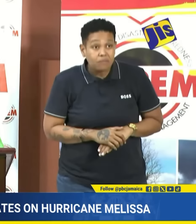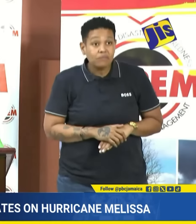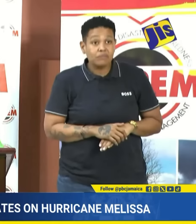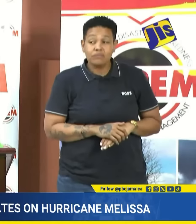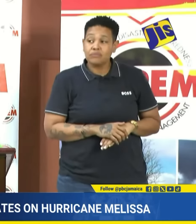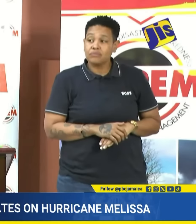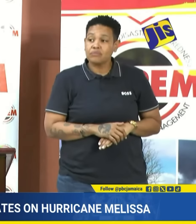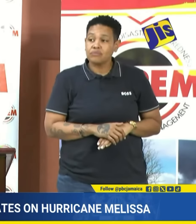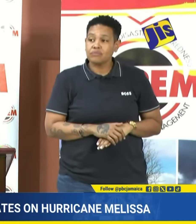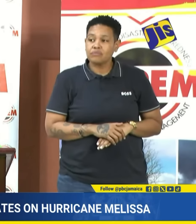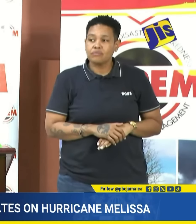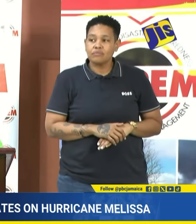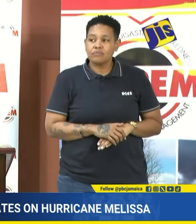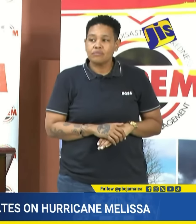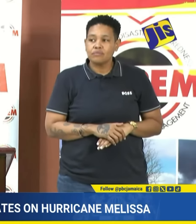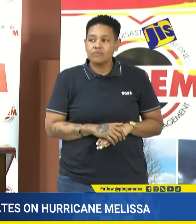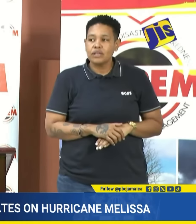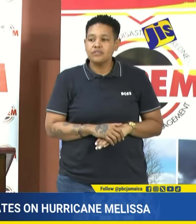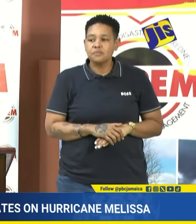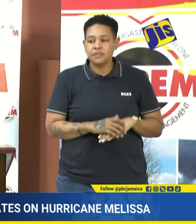various. Can't hear?